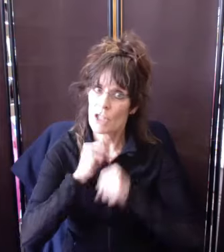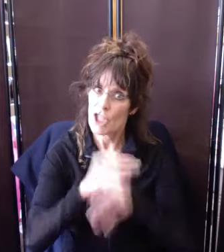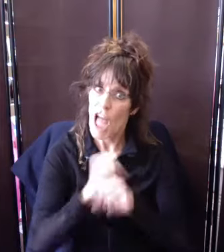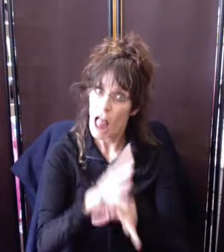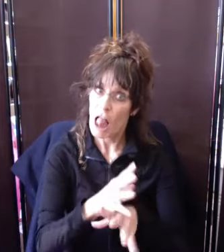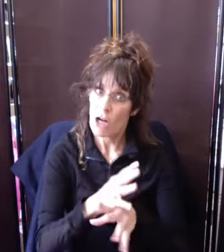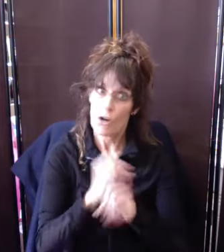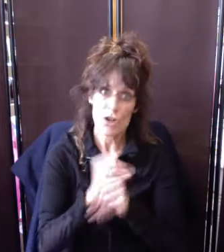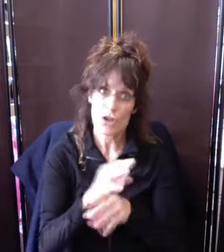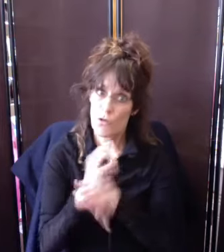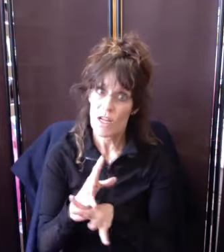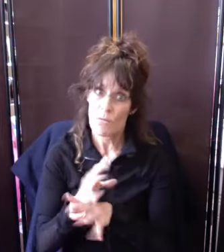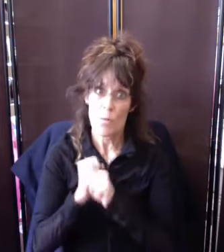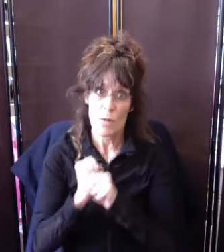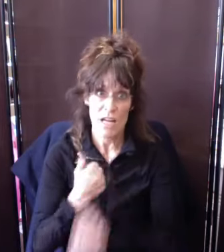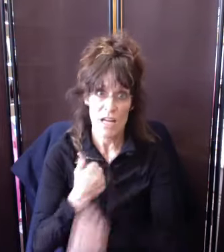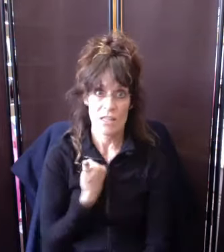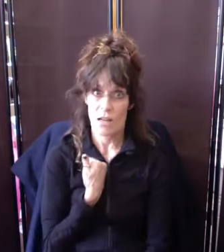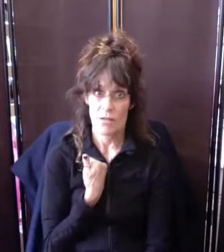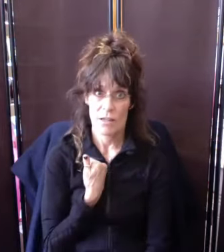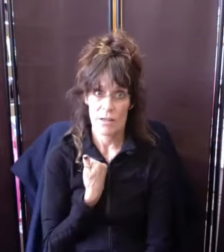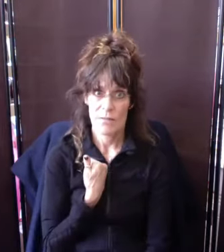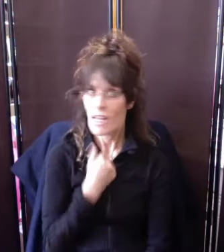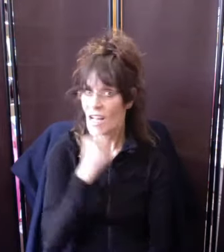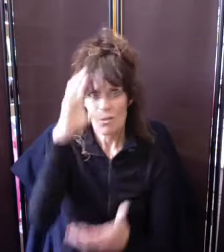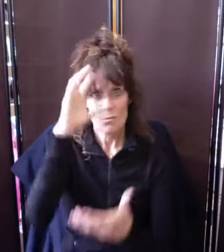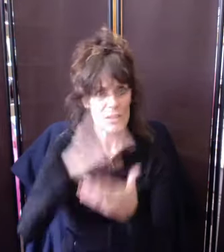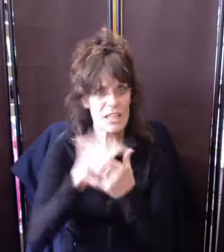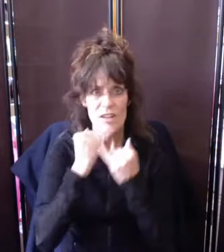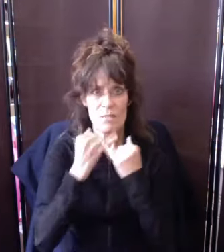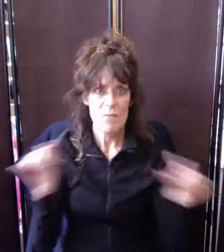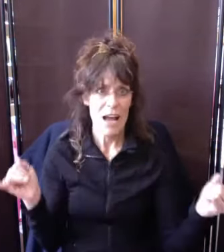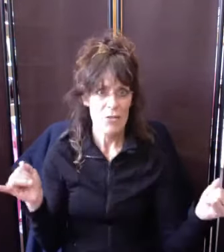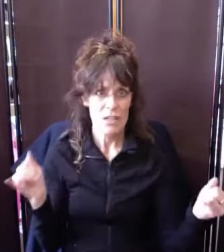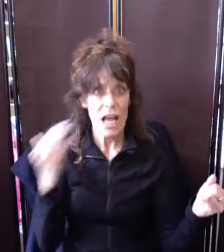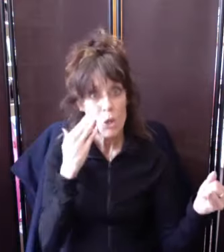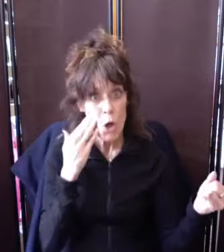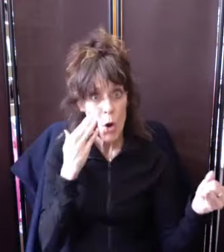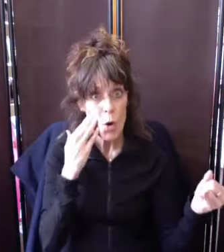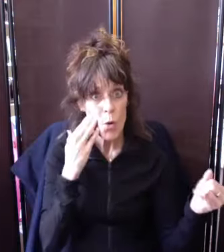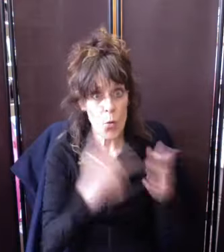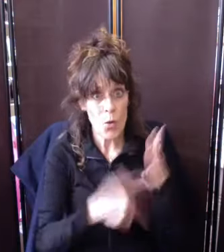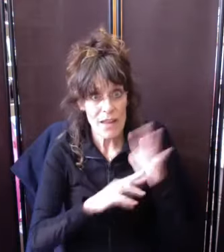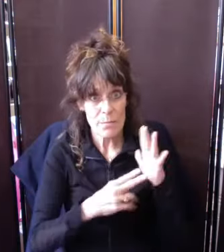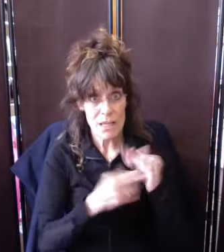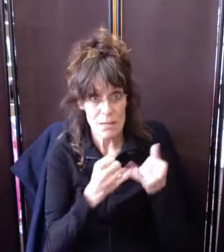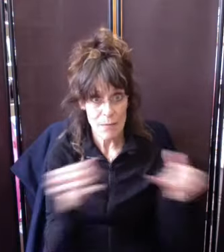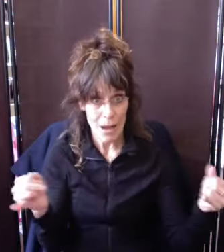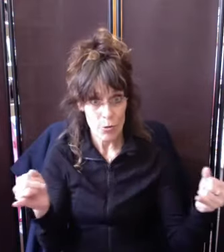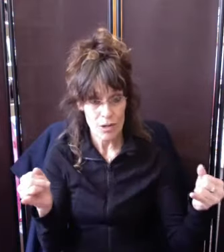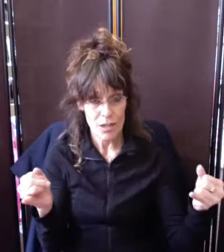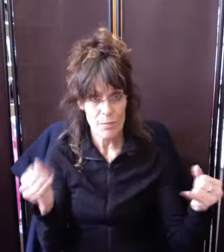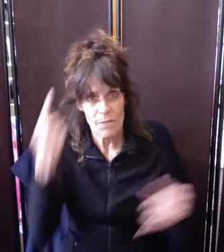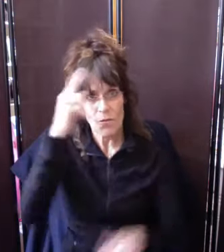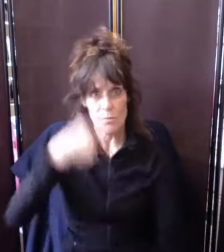try to protect myself. See, I don't believe in boundaries anymore. I know what they mean when people say that. But for me, when I start trying to protect